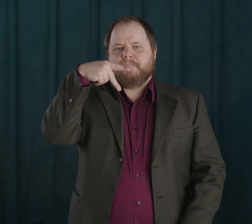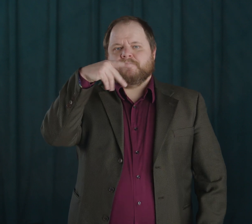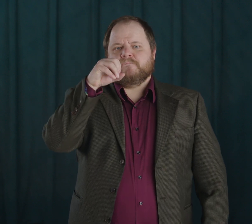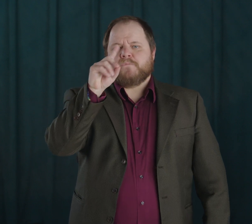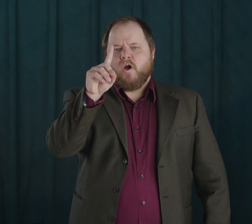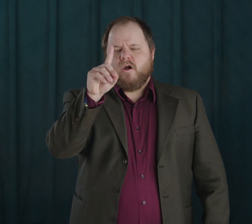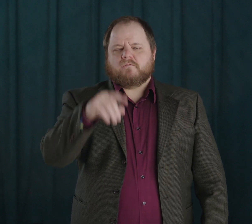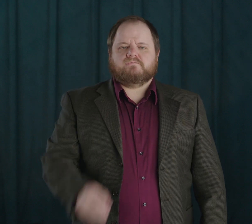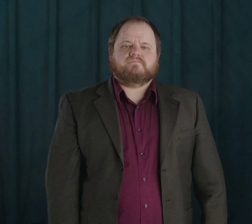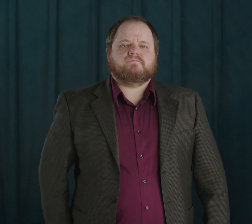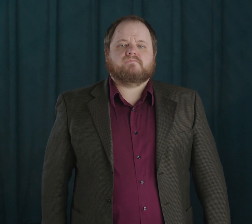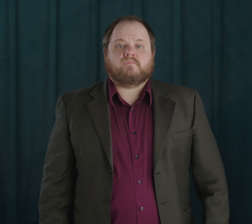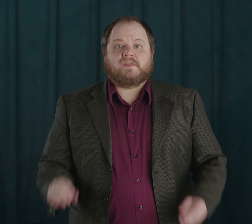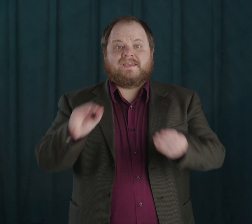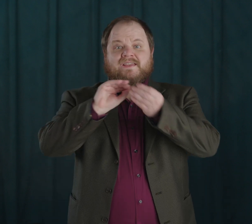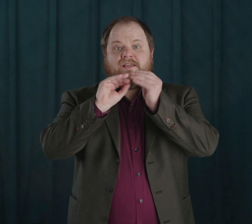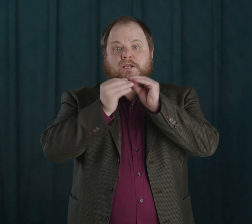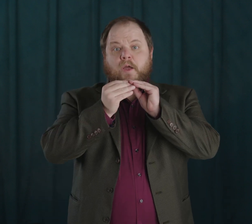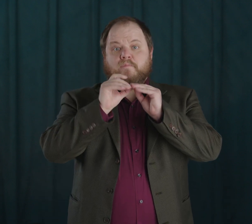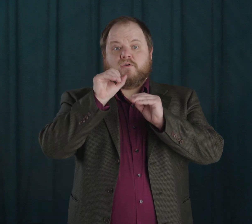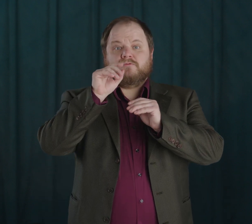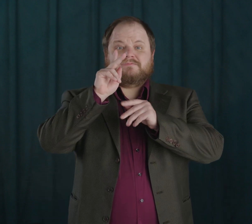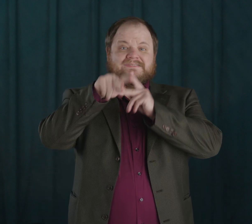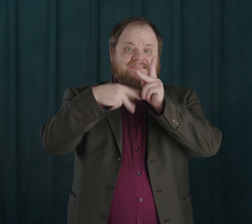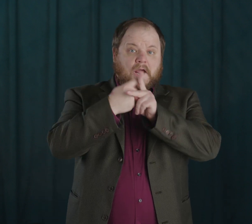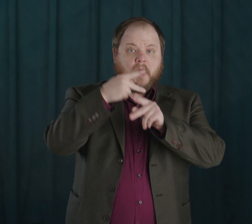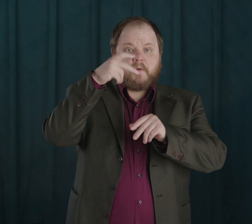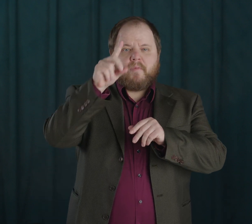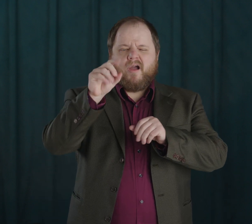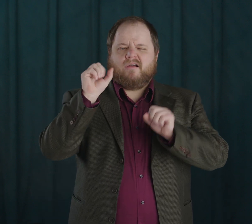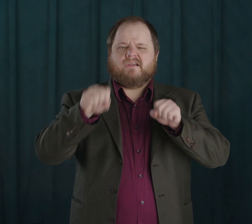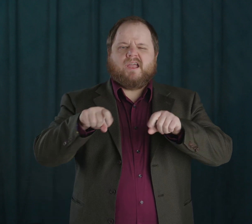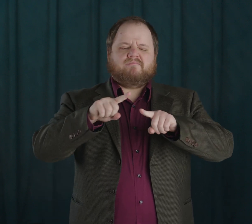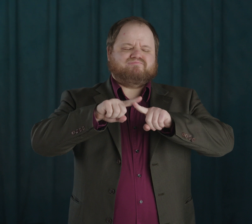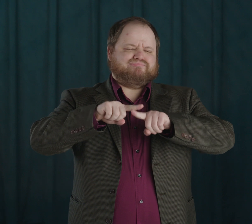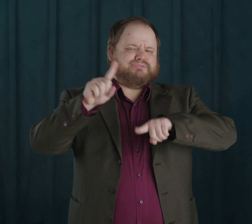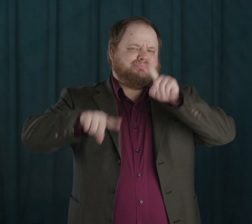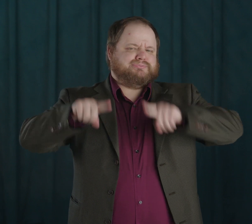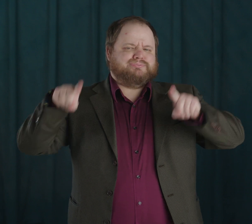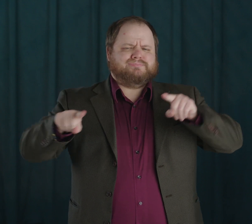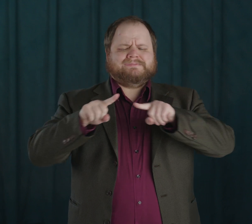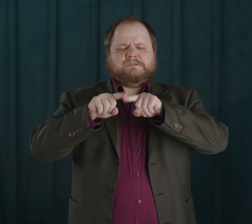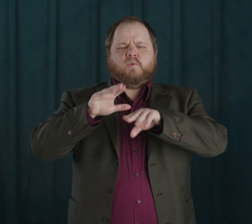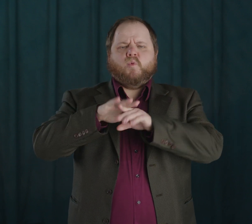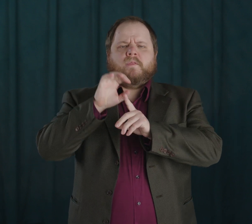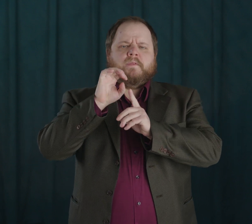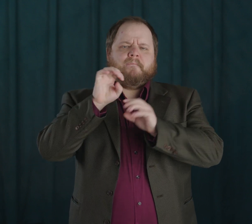Stations of the pod. The number and type of stations in a pod can vary based on the emergency